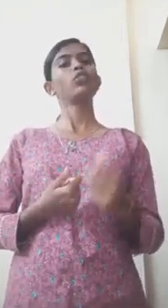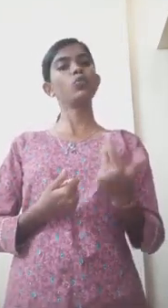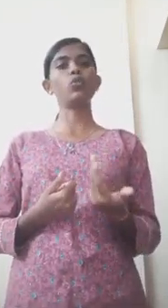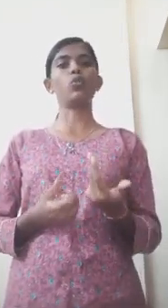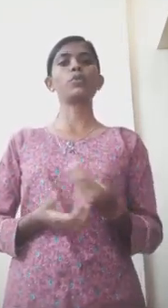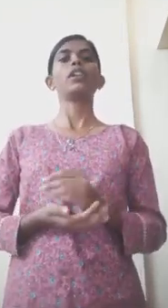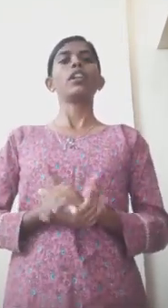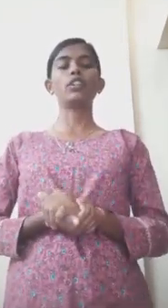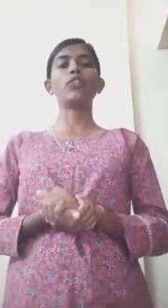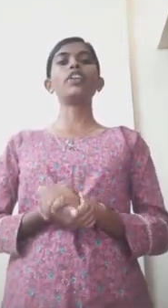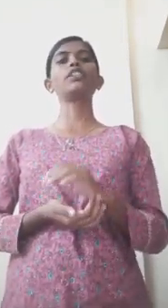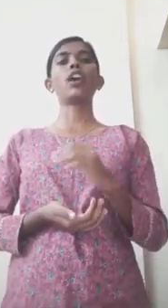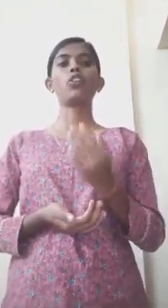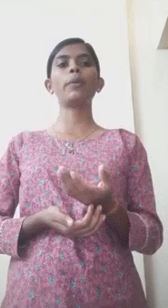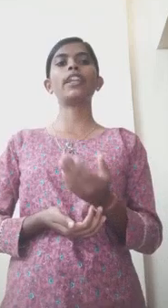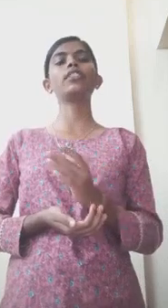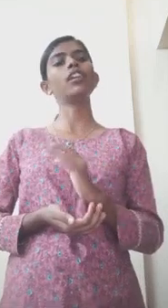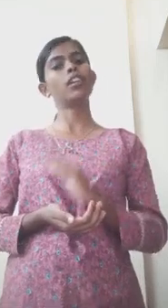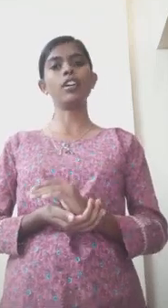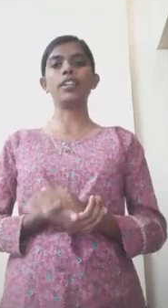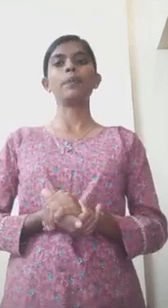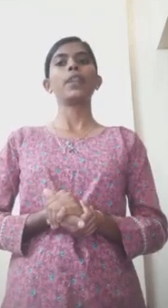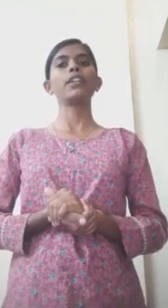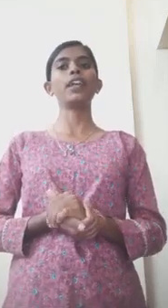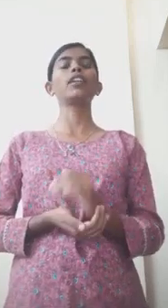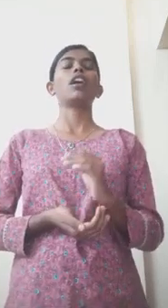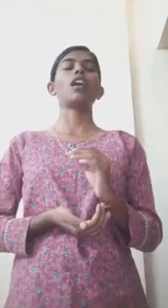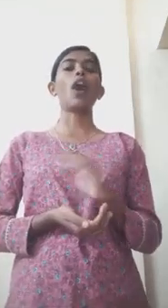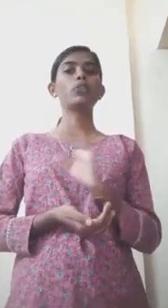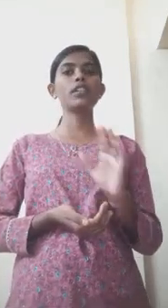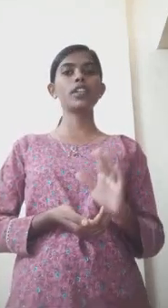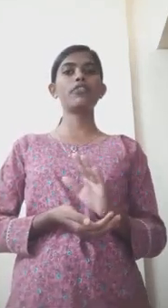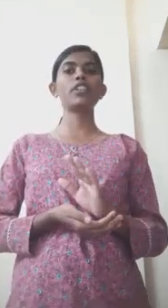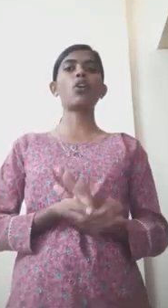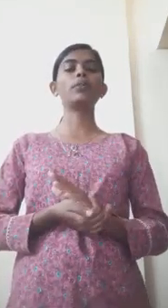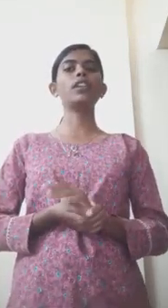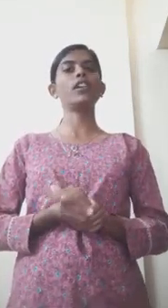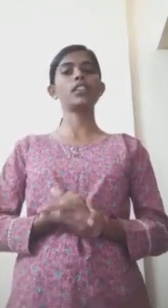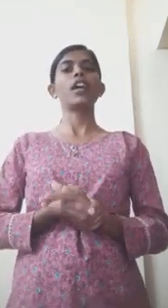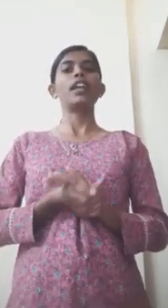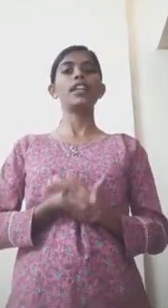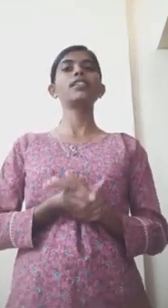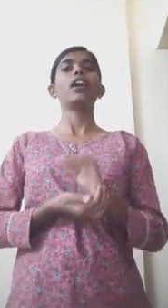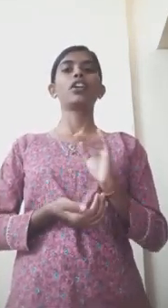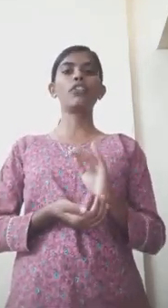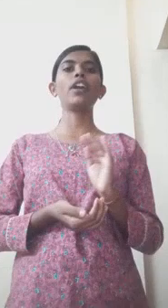2 lobes, which accommodate the heart. Then outer surface of the lungs is covered